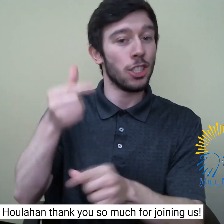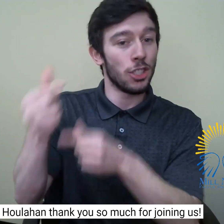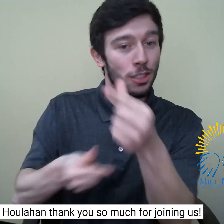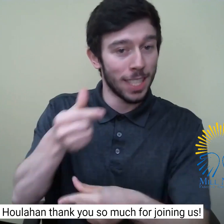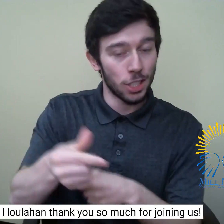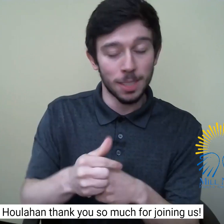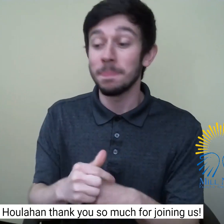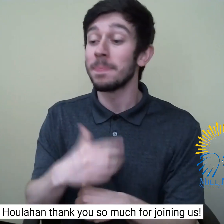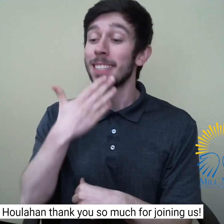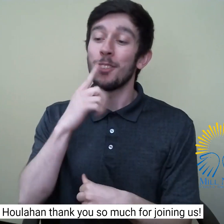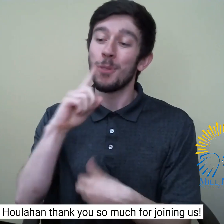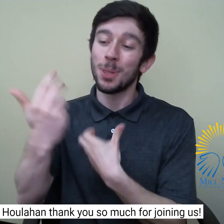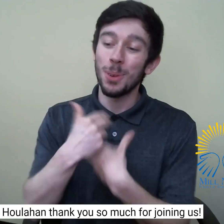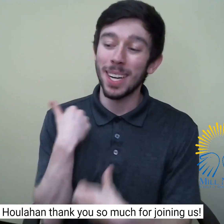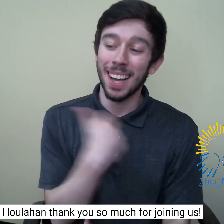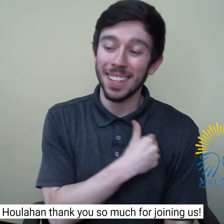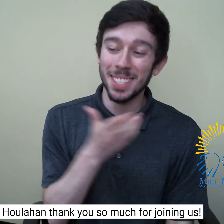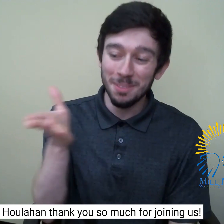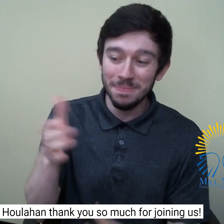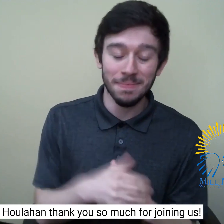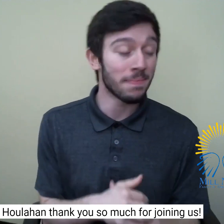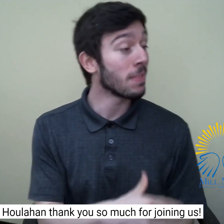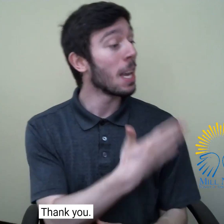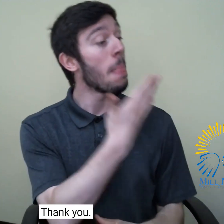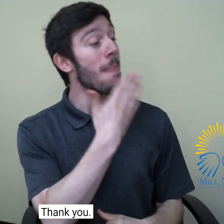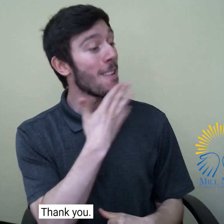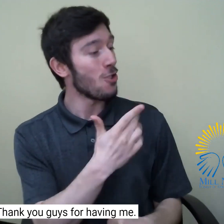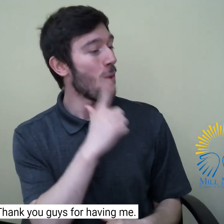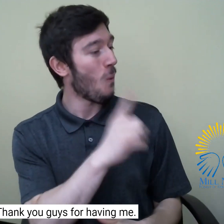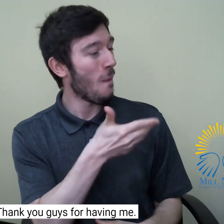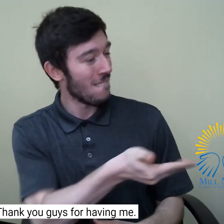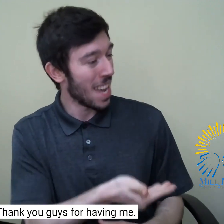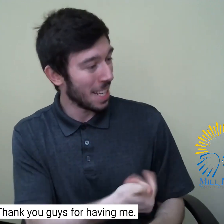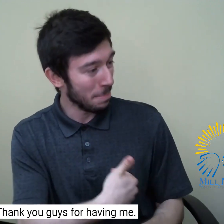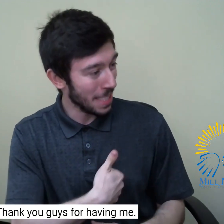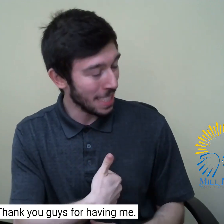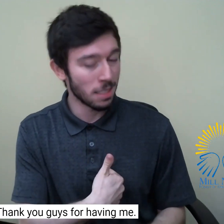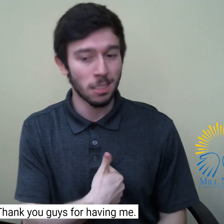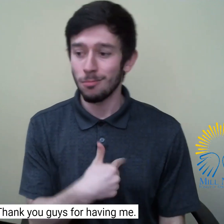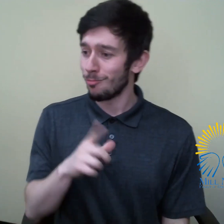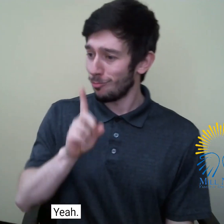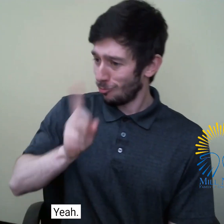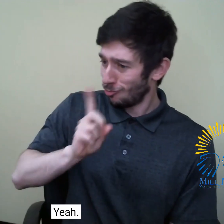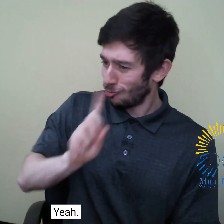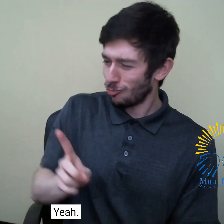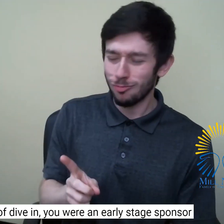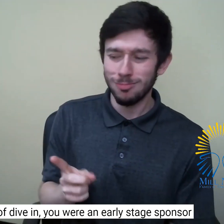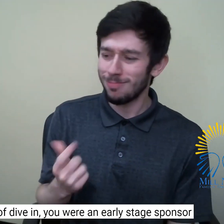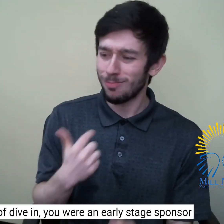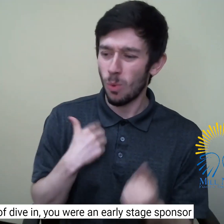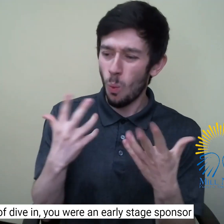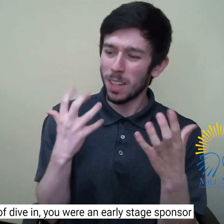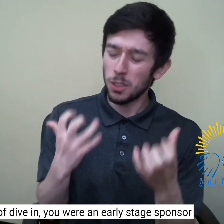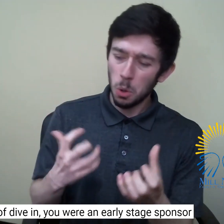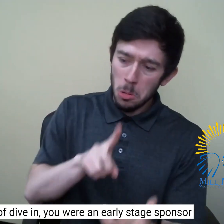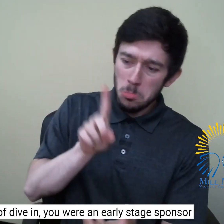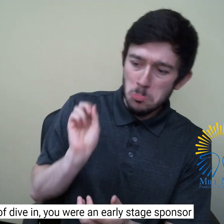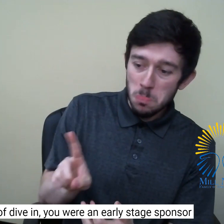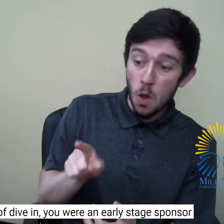Representative Houlahan, thank you so much for joining us. Thank you. Thank you guys for having me. Yeah, just to kind of dive in, you were an